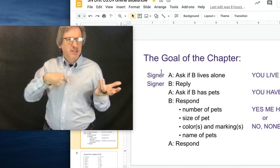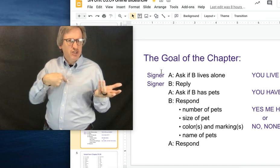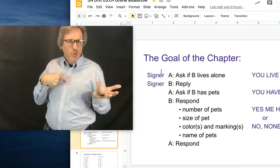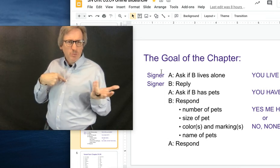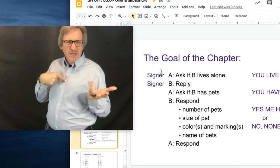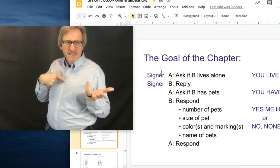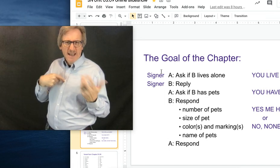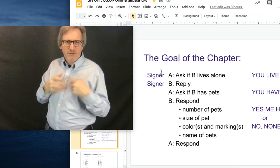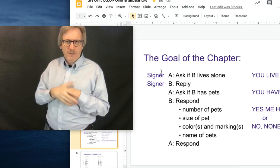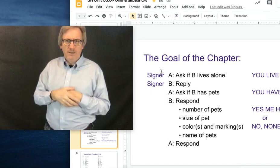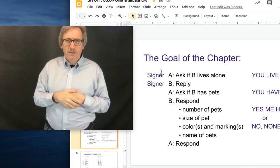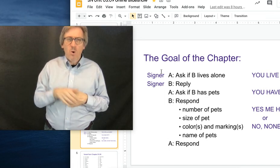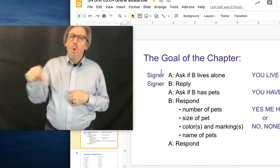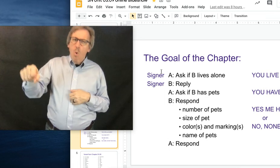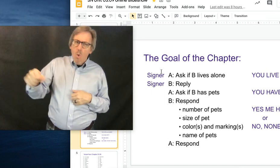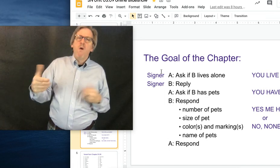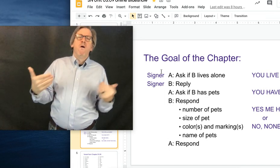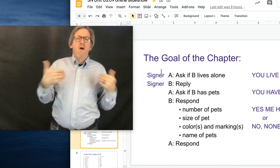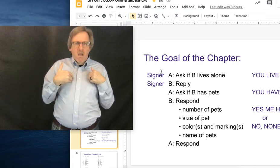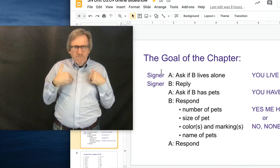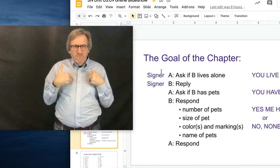can be assumed. It doesn't have to be in there.